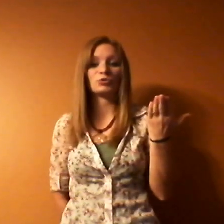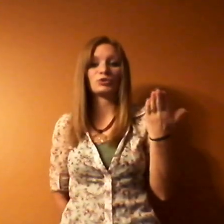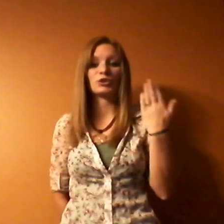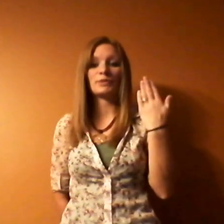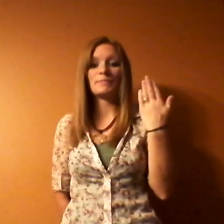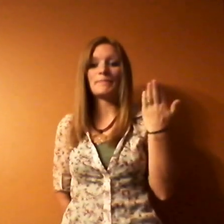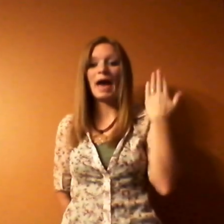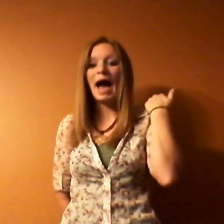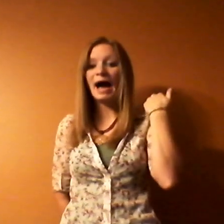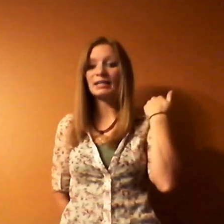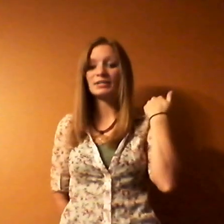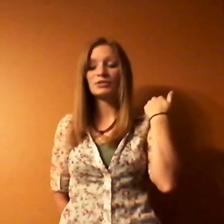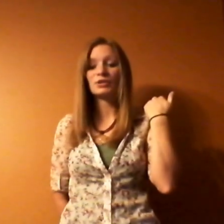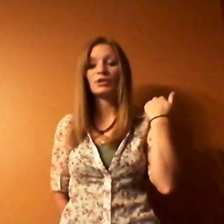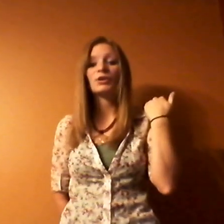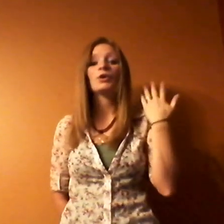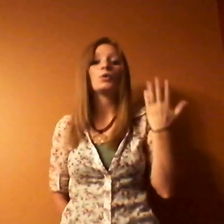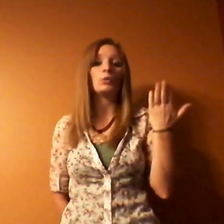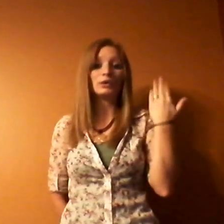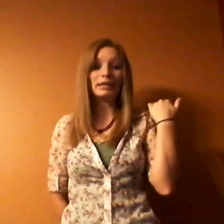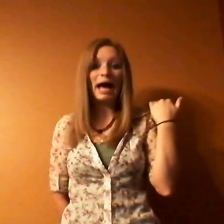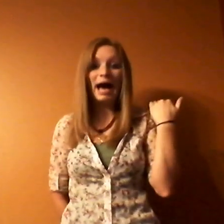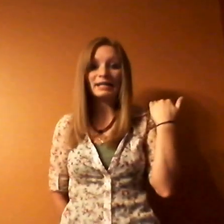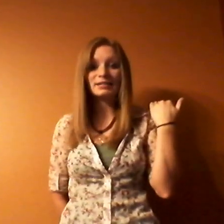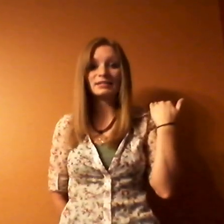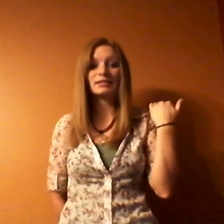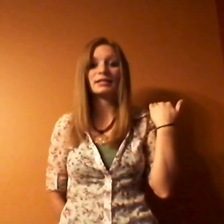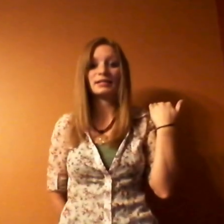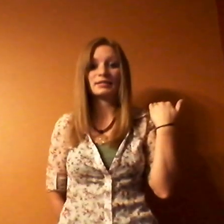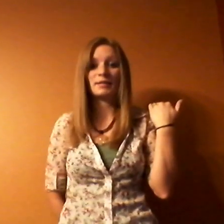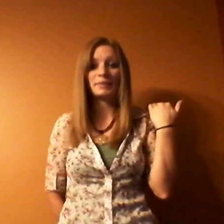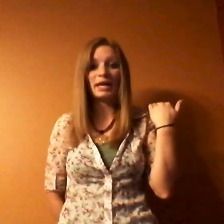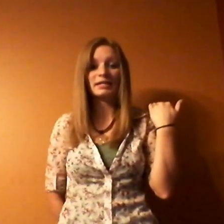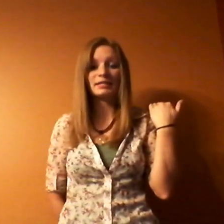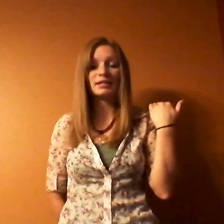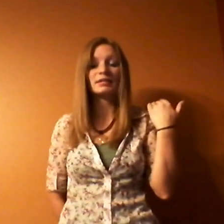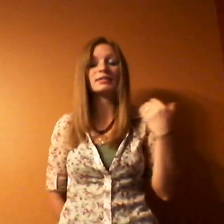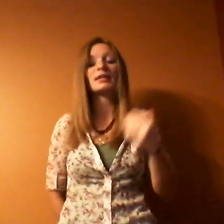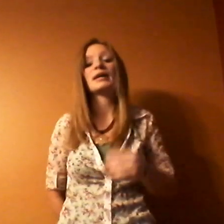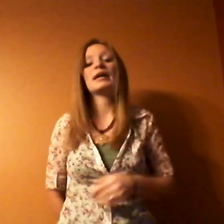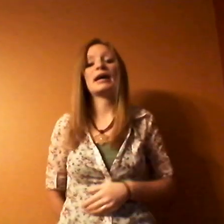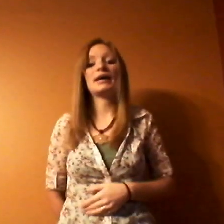shoulder. Past, or last in some cases,